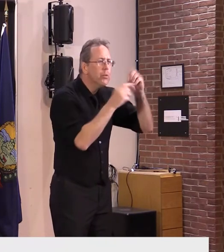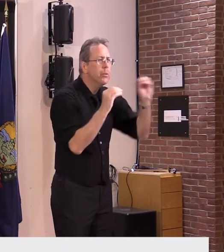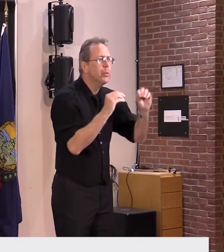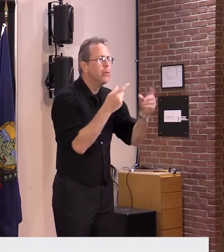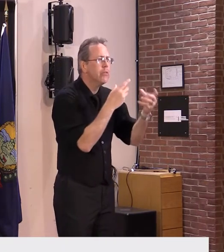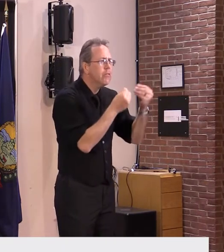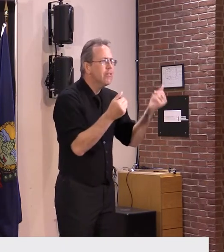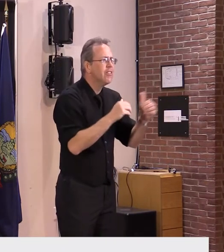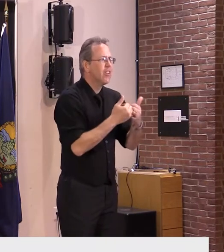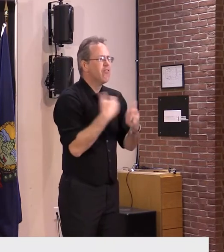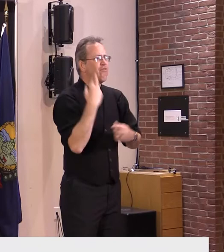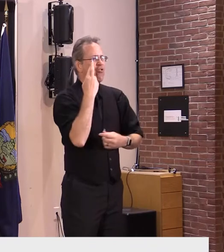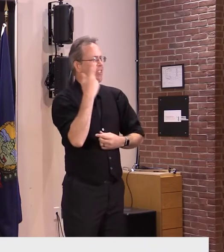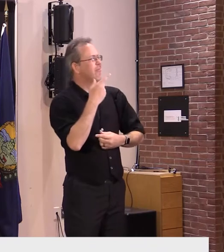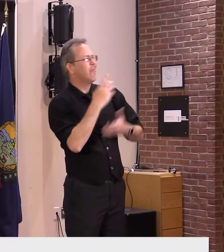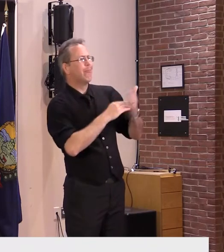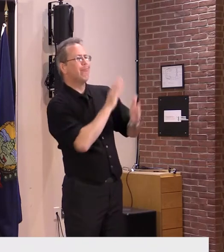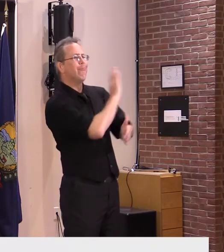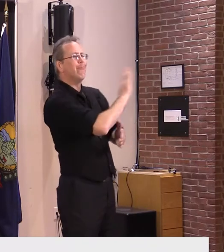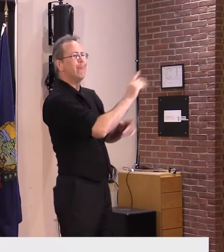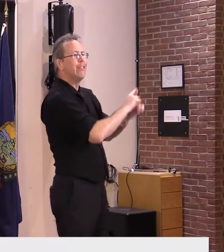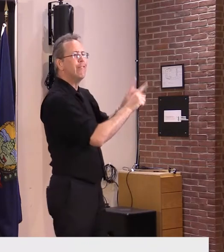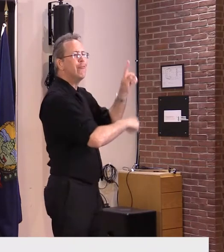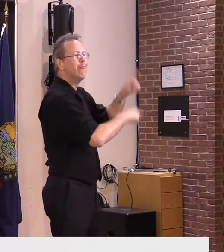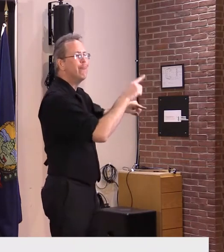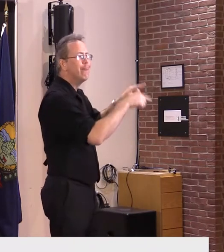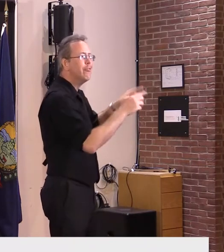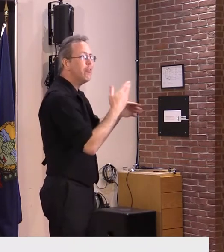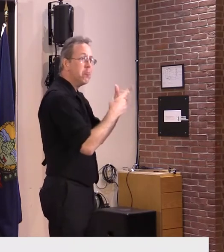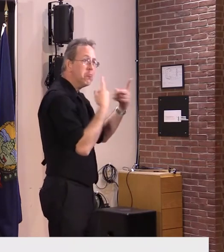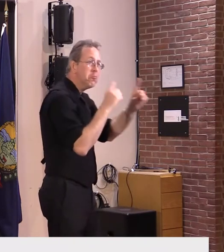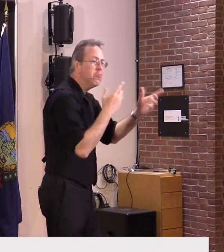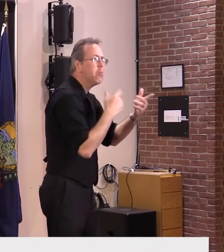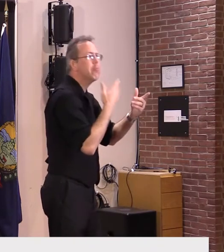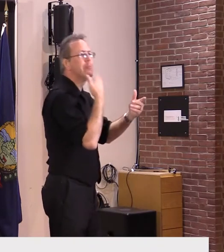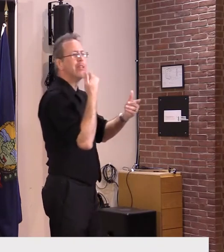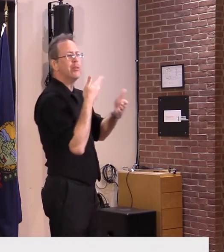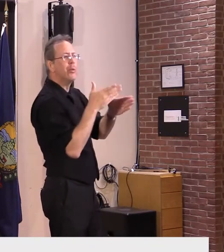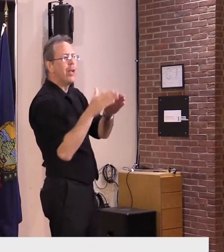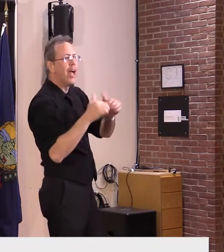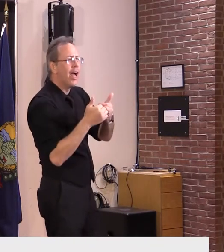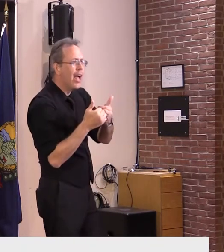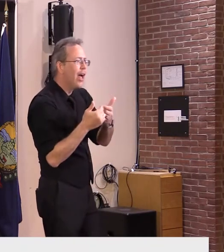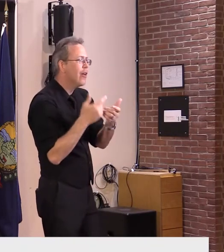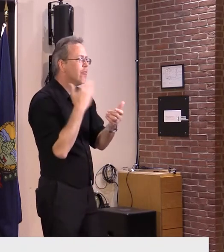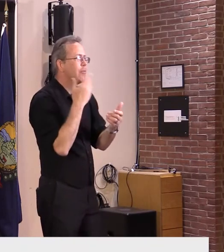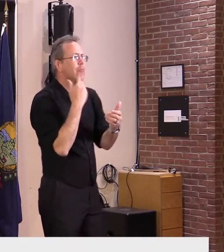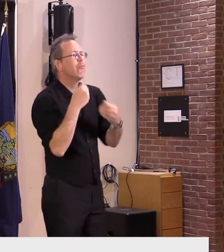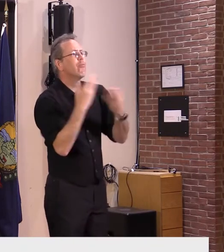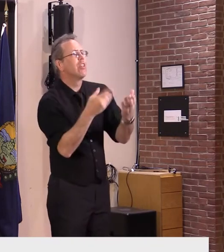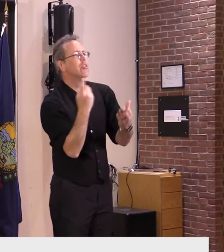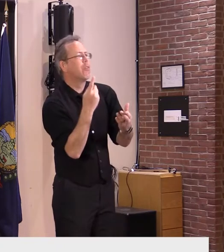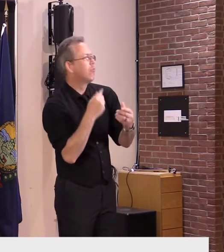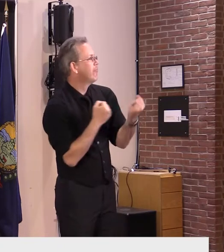I think we'll have something better. And we'll work on that over the summer to present something to the legislature.